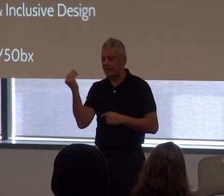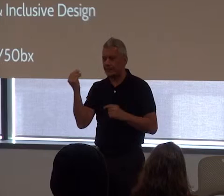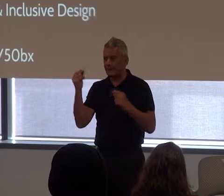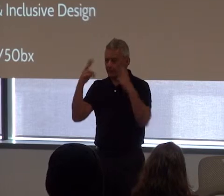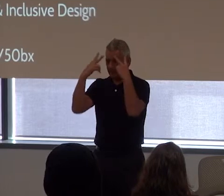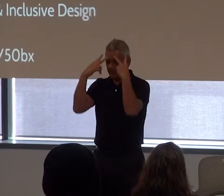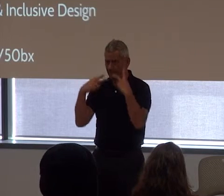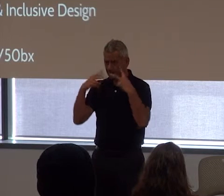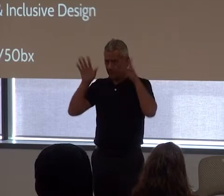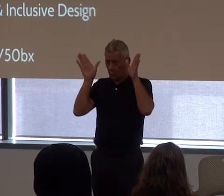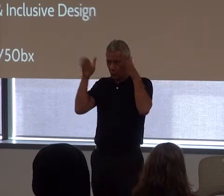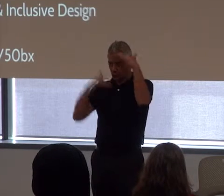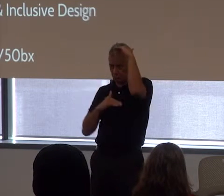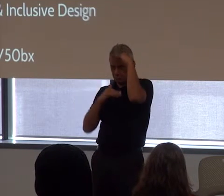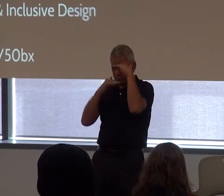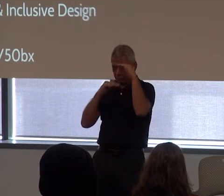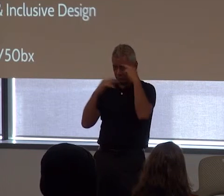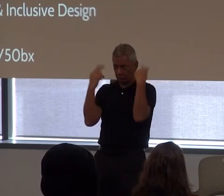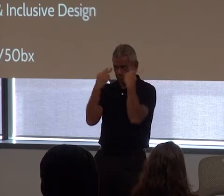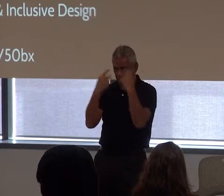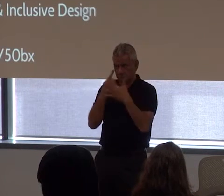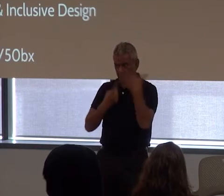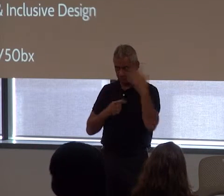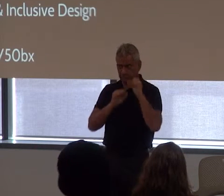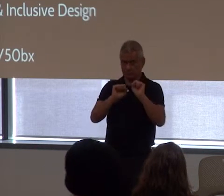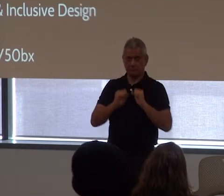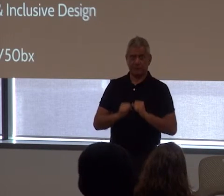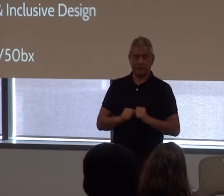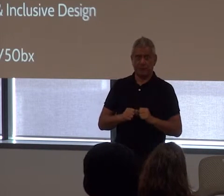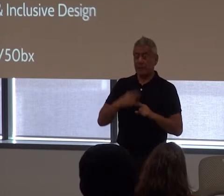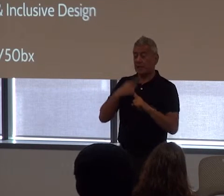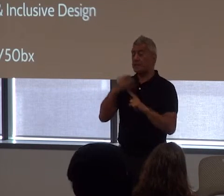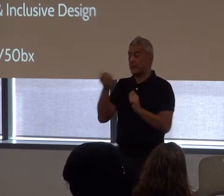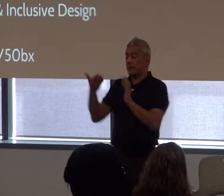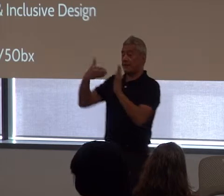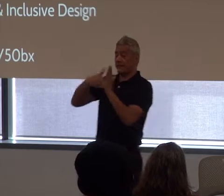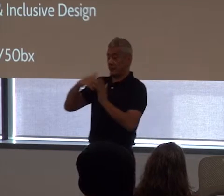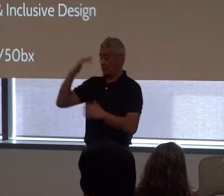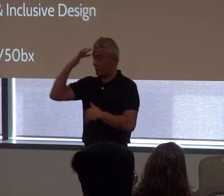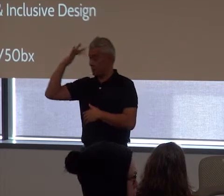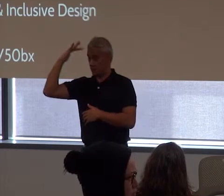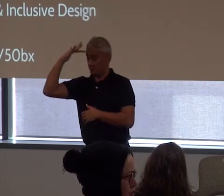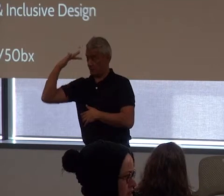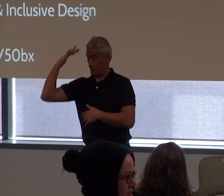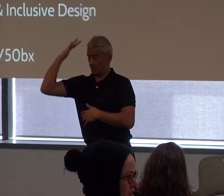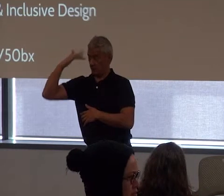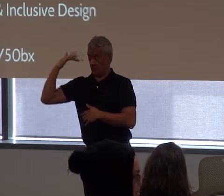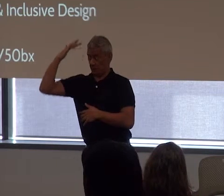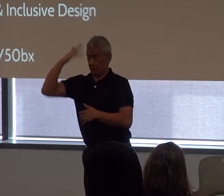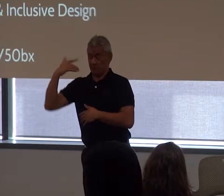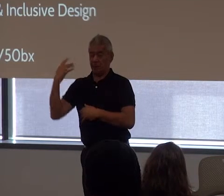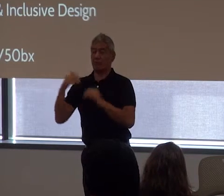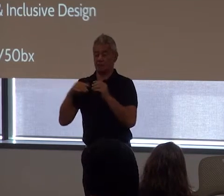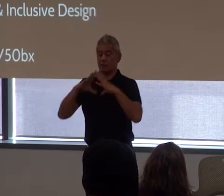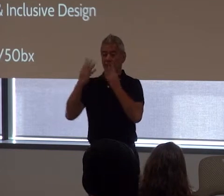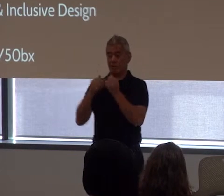And you're looking at about, I think it's about 4 million, etc. with cognitive disability. Right. It's really hard to put a number on these things